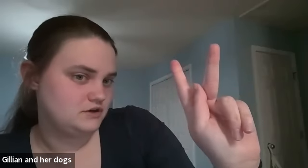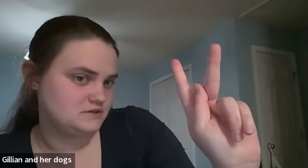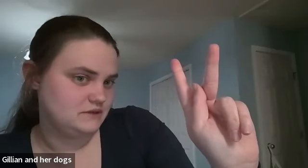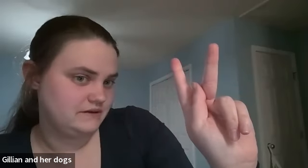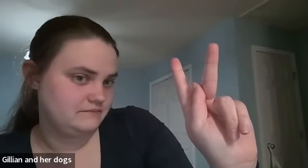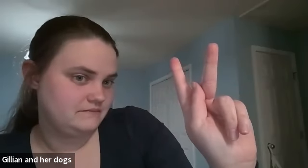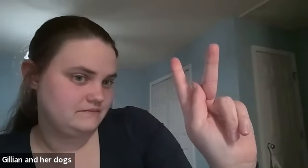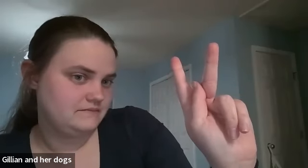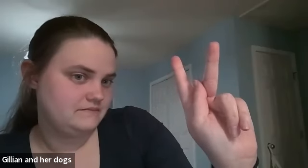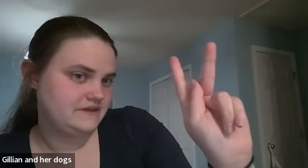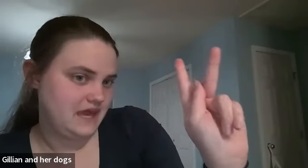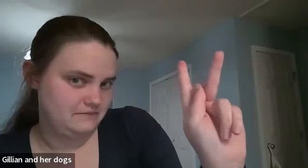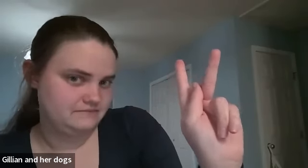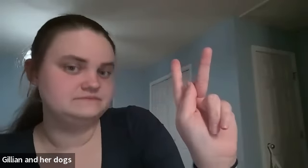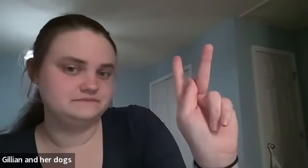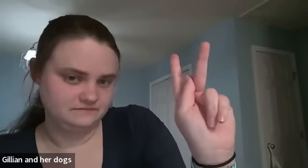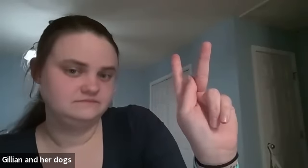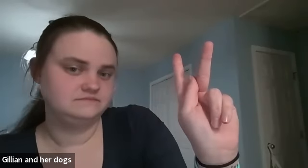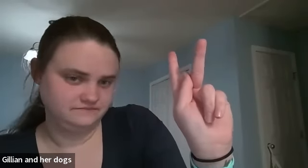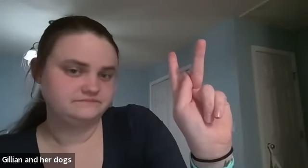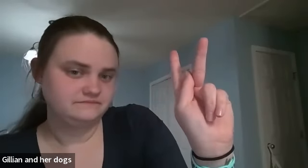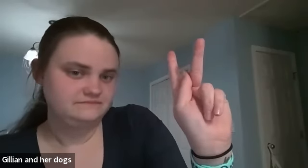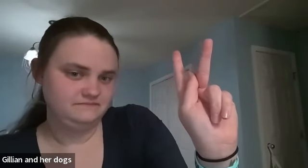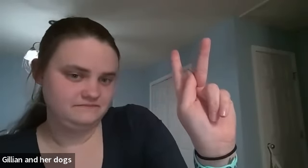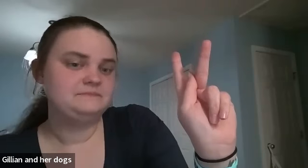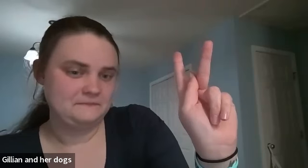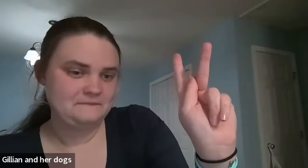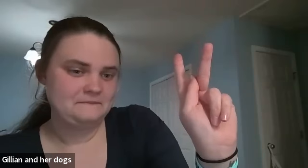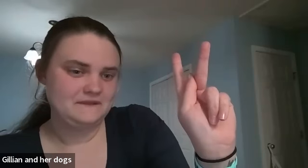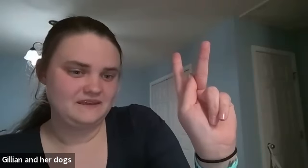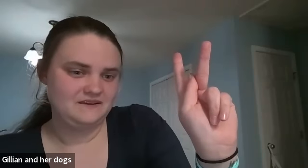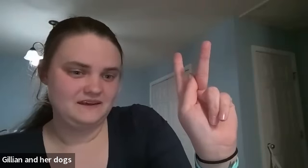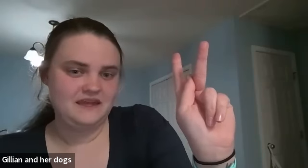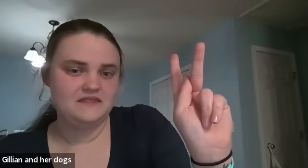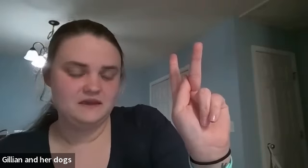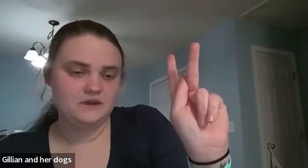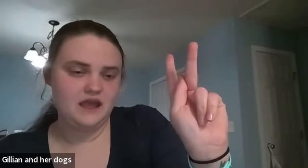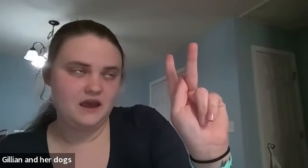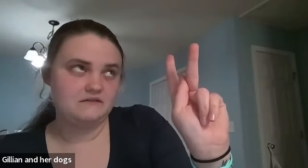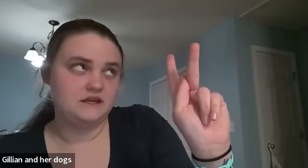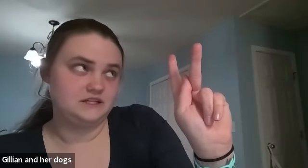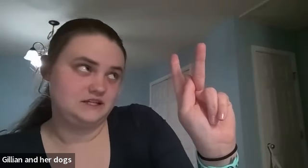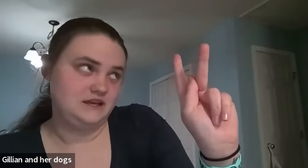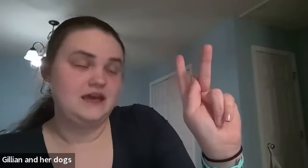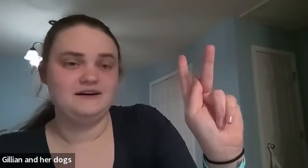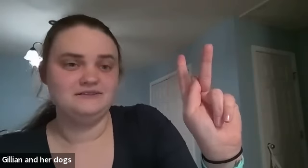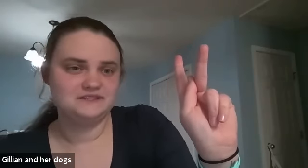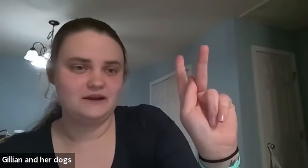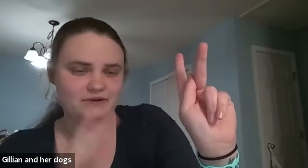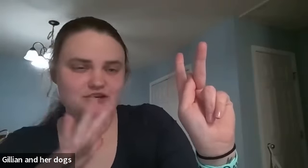between them. Okay. Good. Then we have L. Sorry, when you go